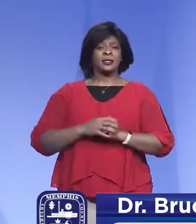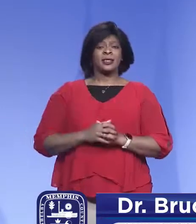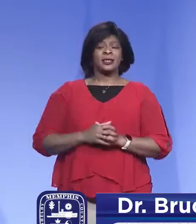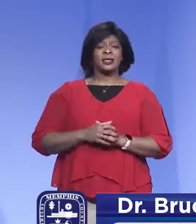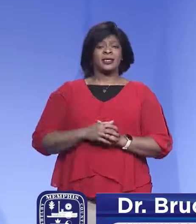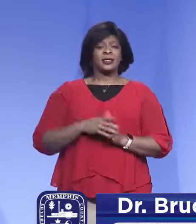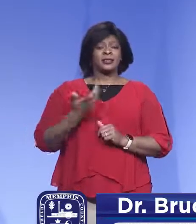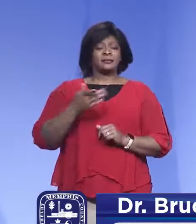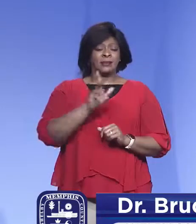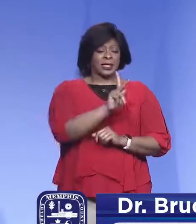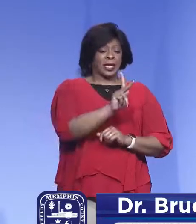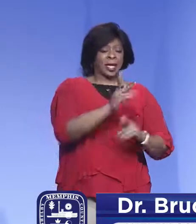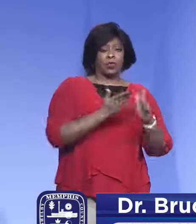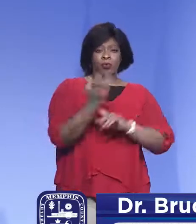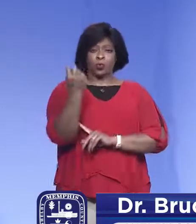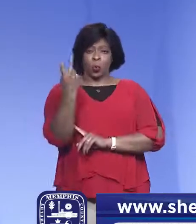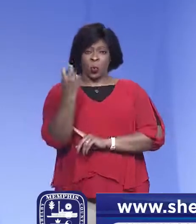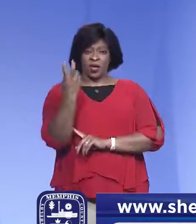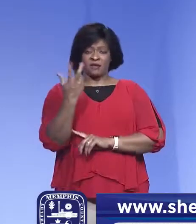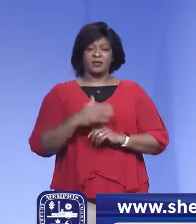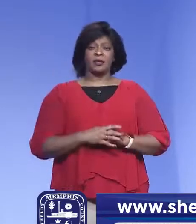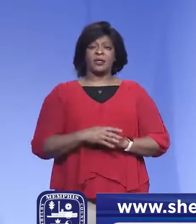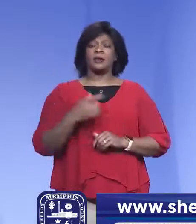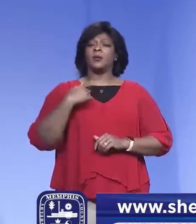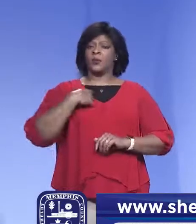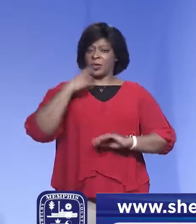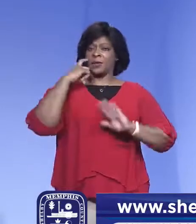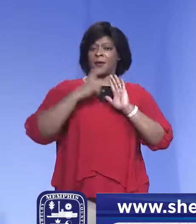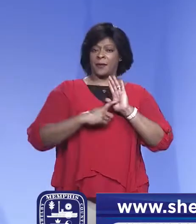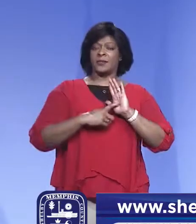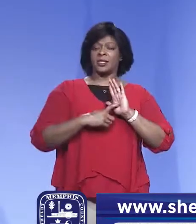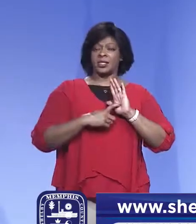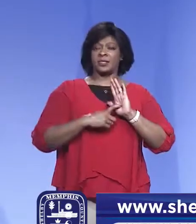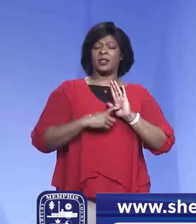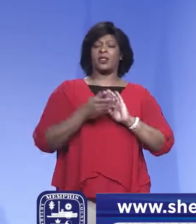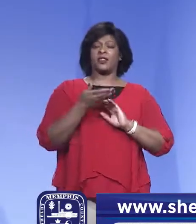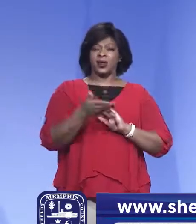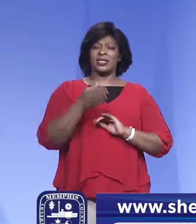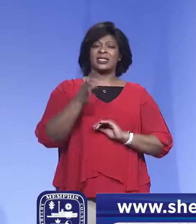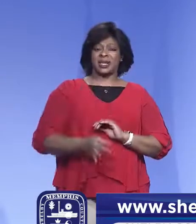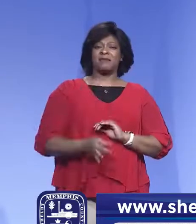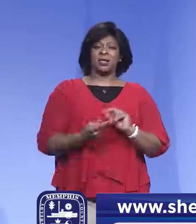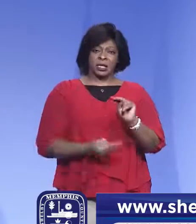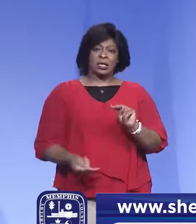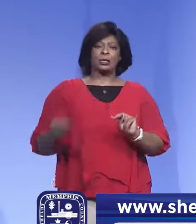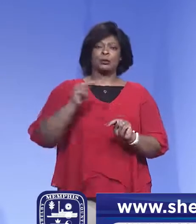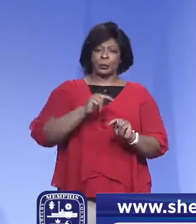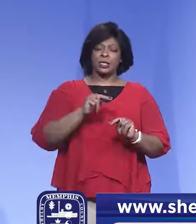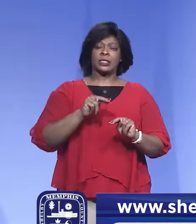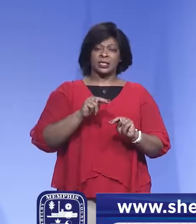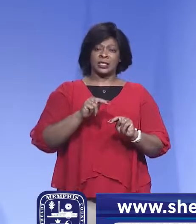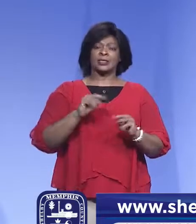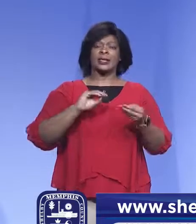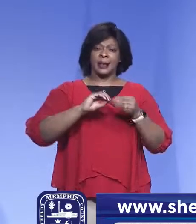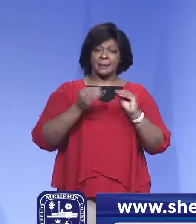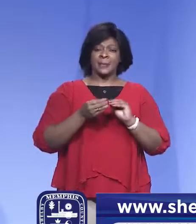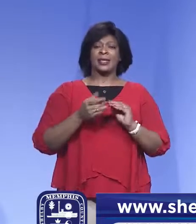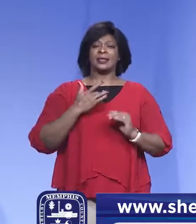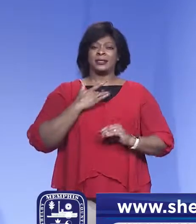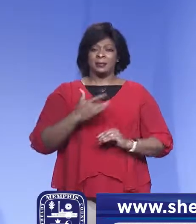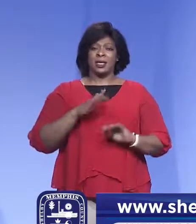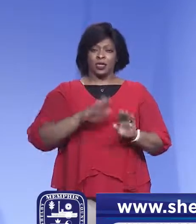K through 12, we see that there's definitely an increase in the cases